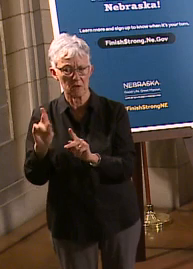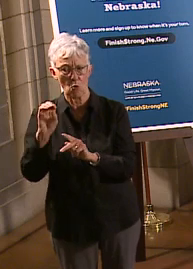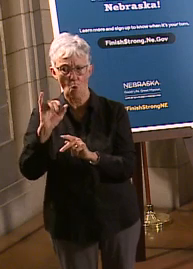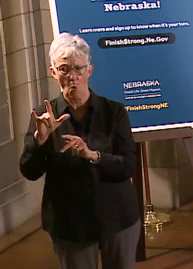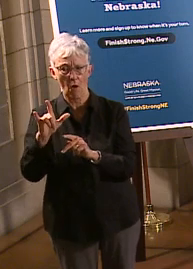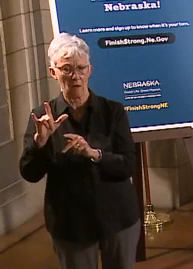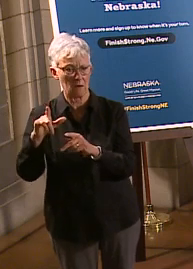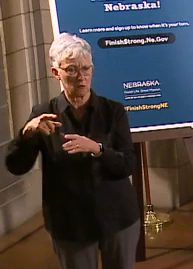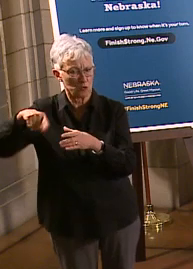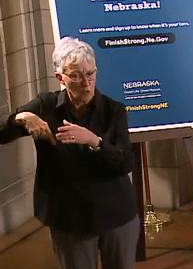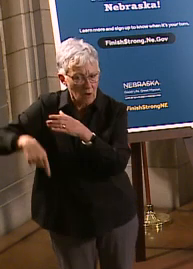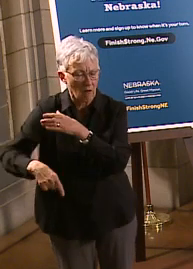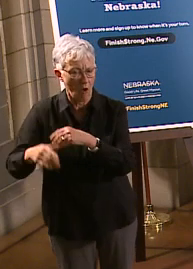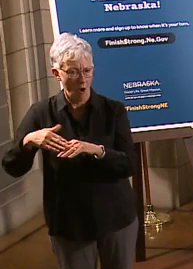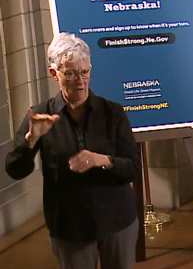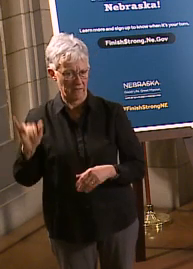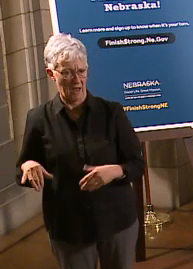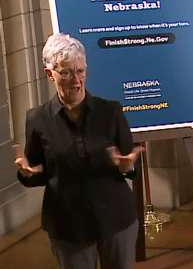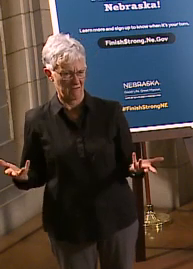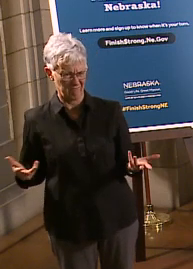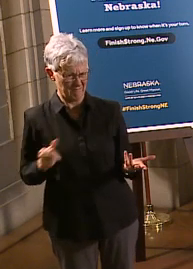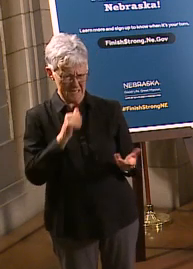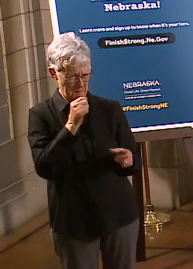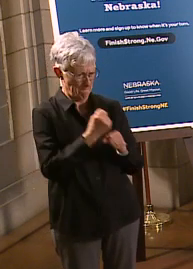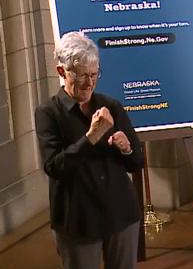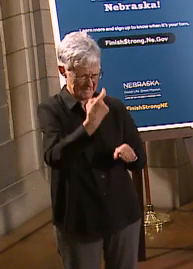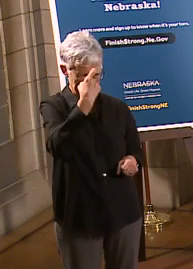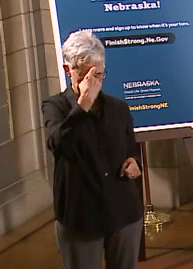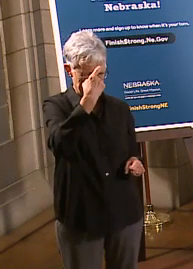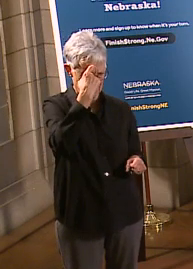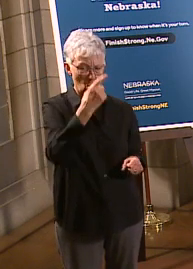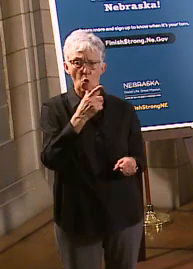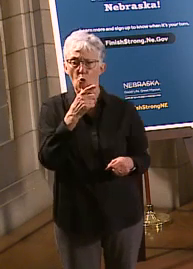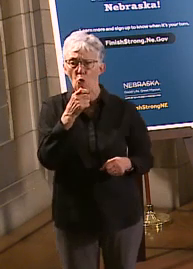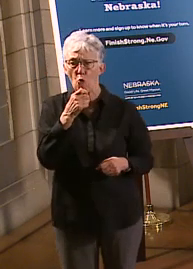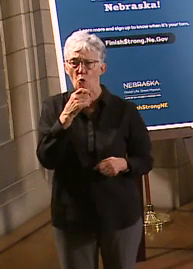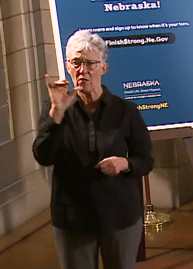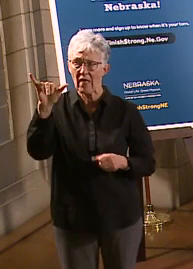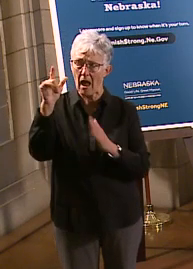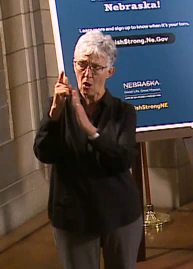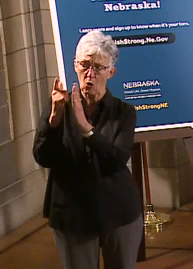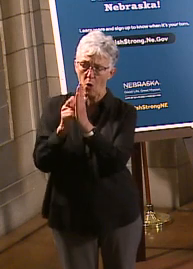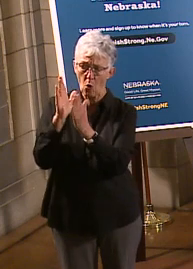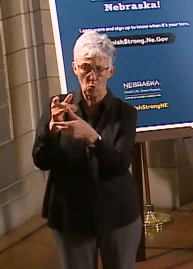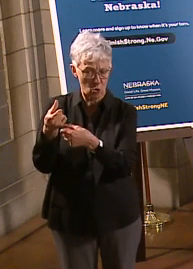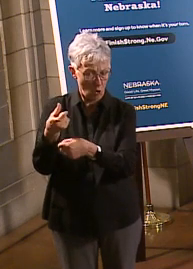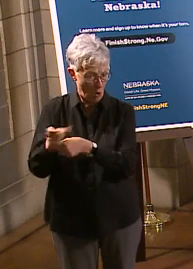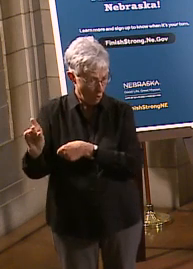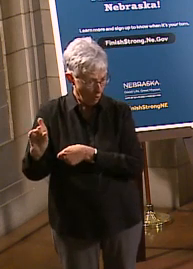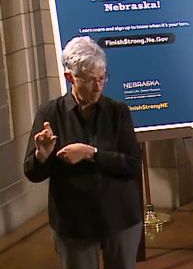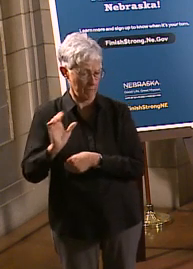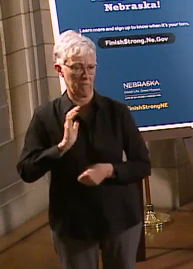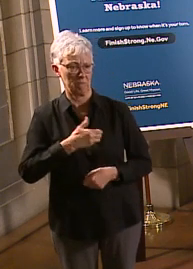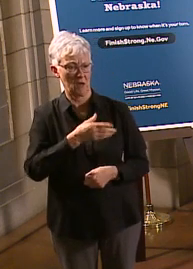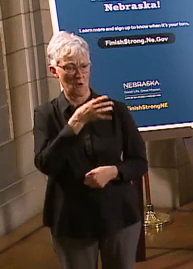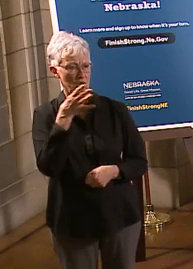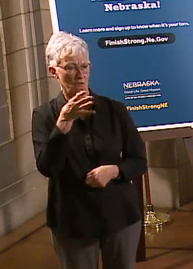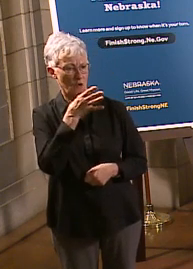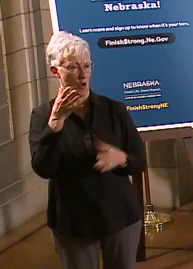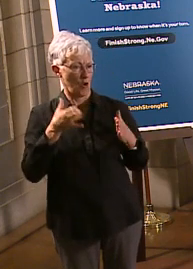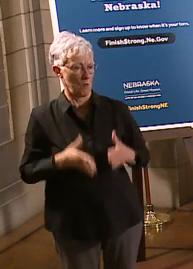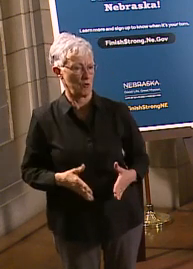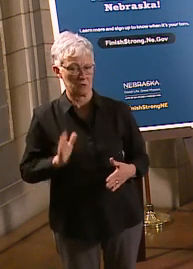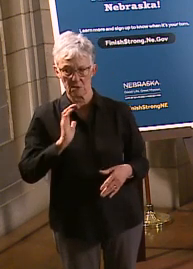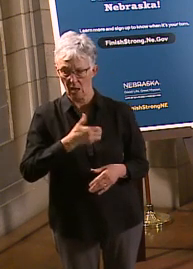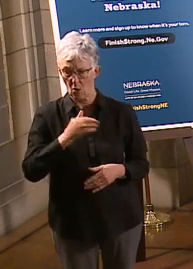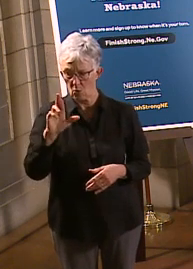make any sense. And let's take a step back. Who's this going to harm? This is going to harm our farmers and ranchers. Right? Our farmers and ranchers were the original